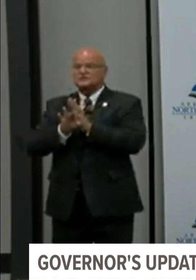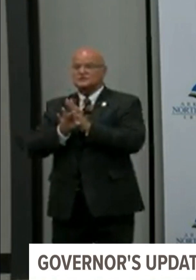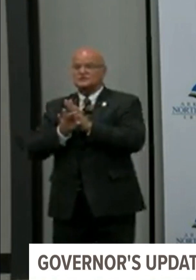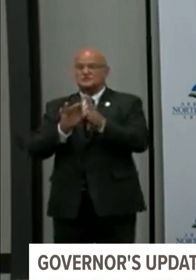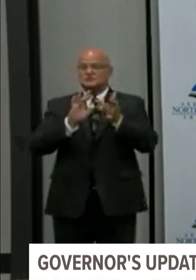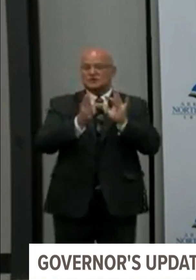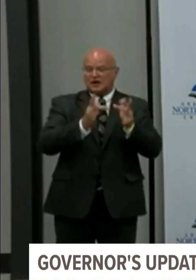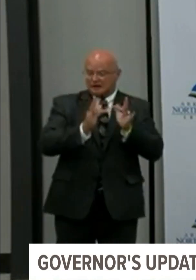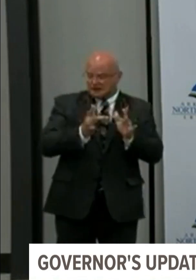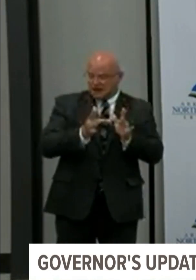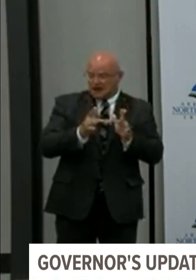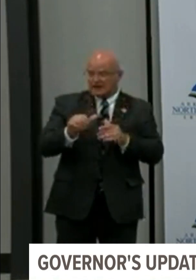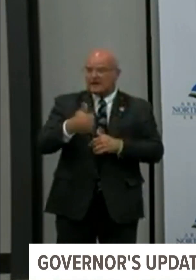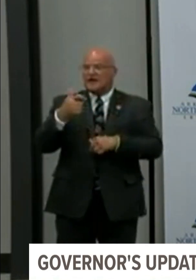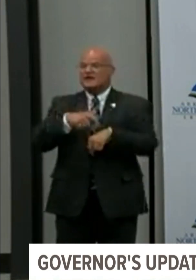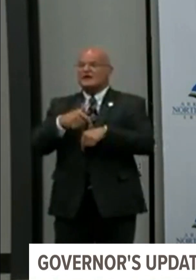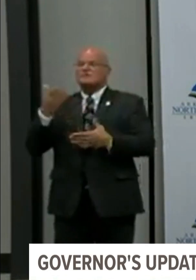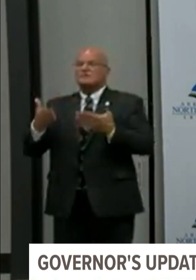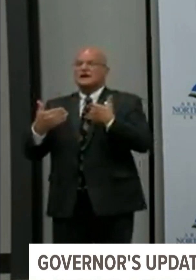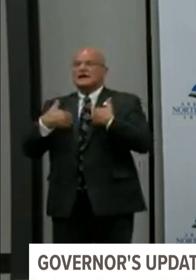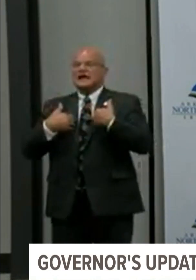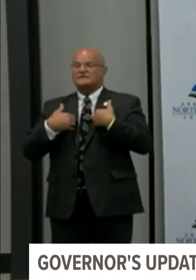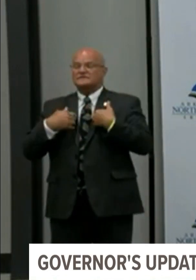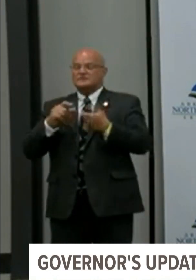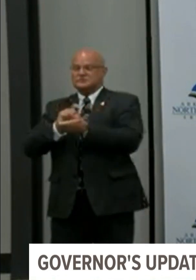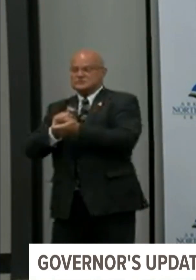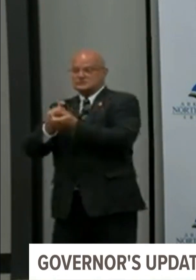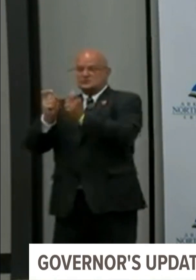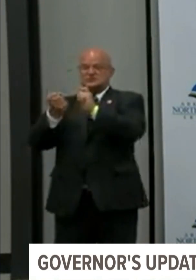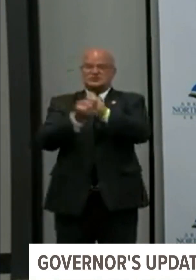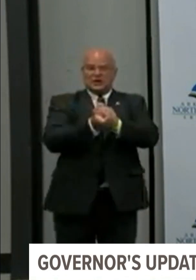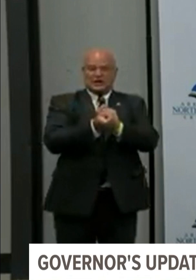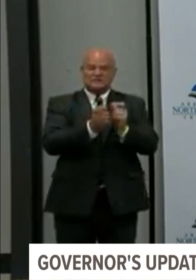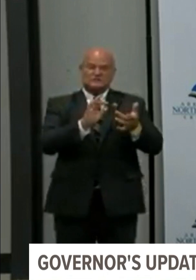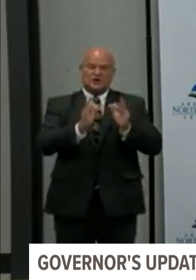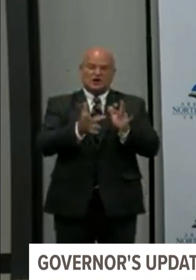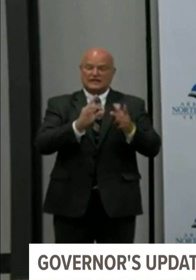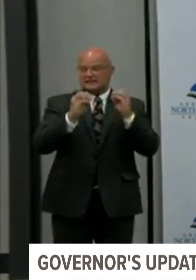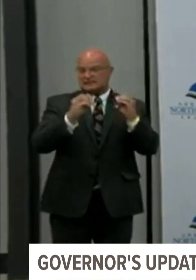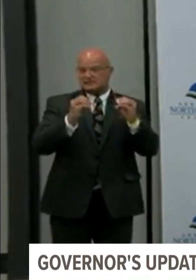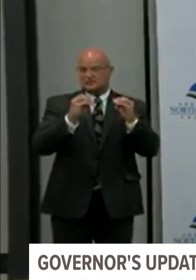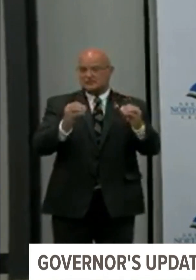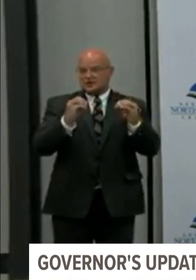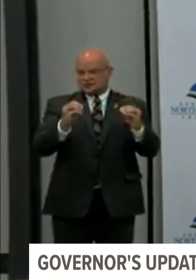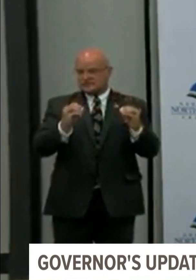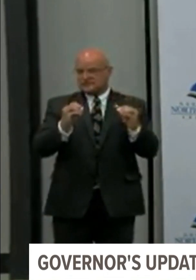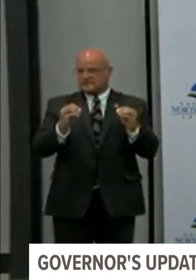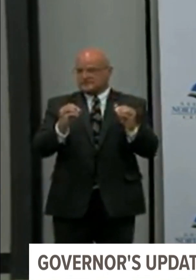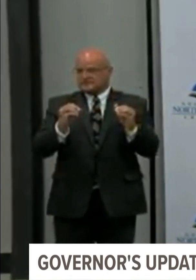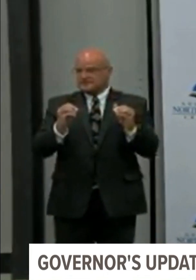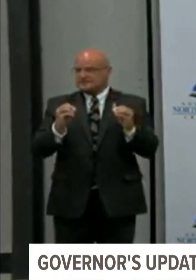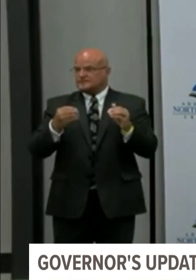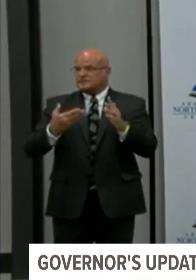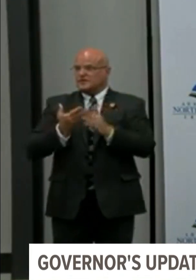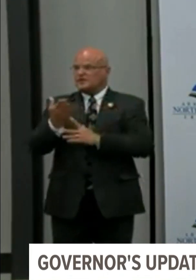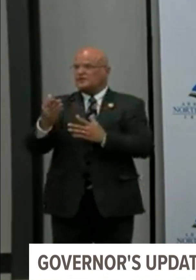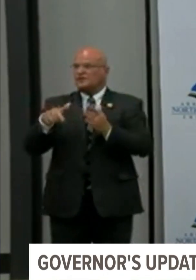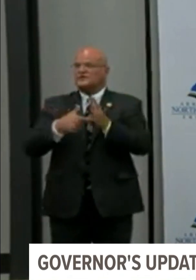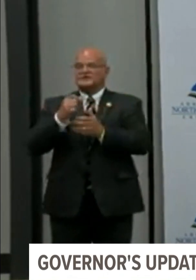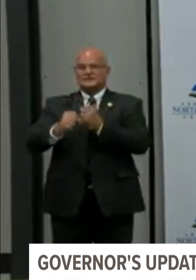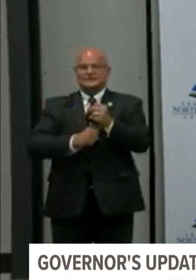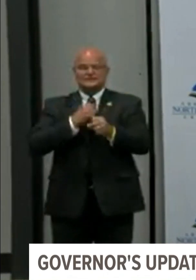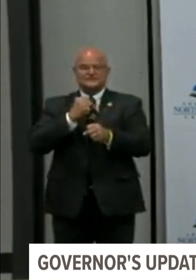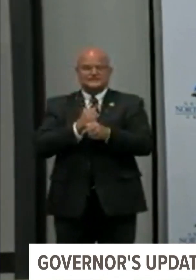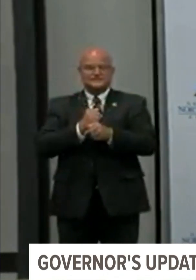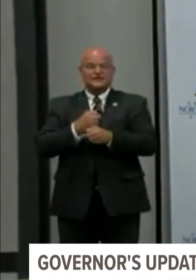online. There'll be other times that we might have to shift to an online instruction platform through the course of the